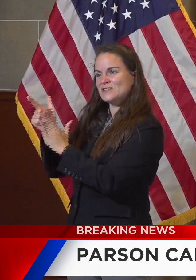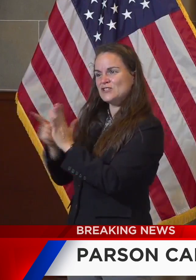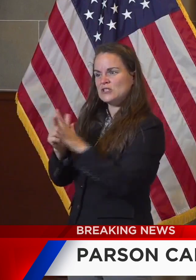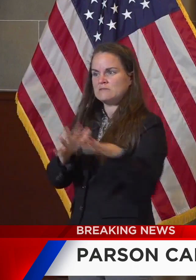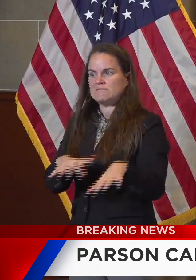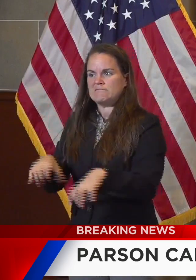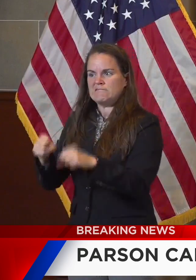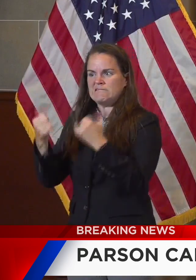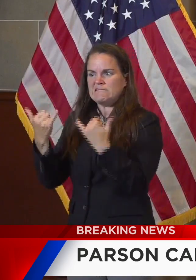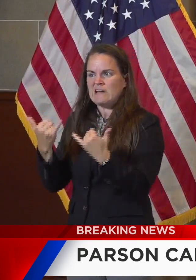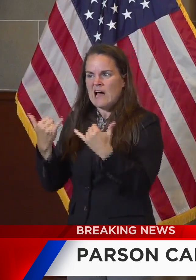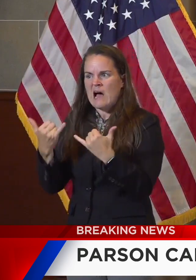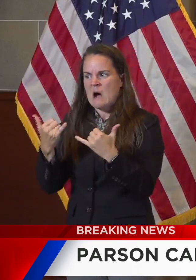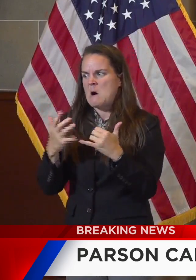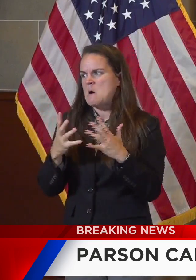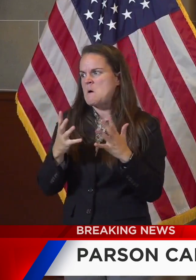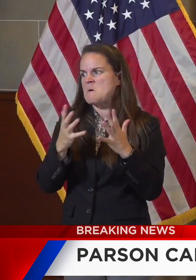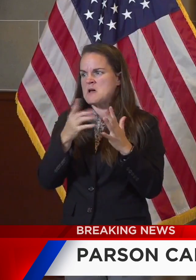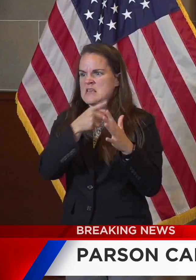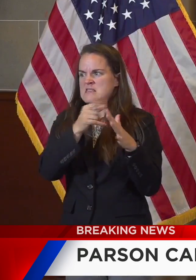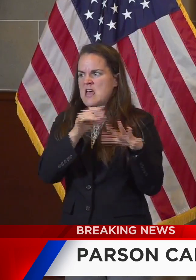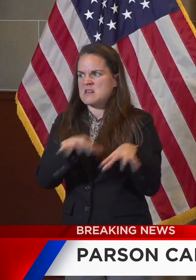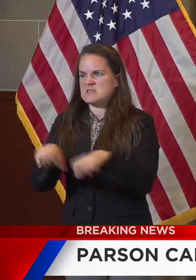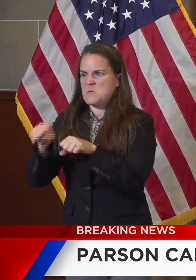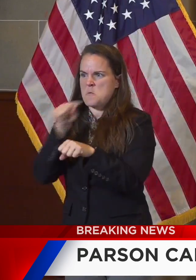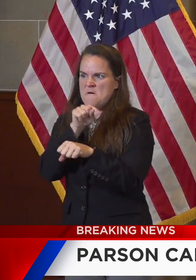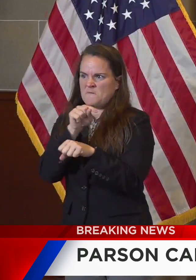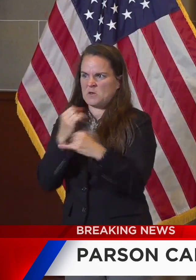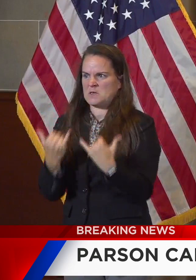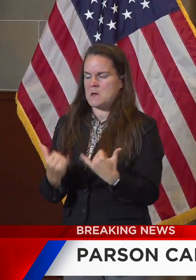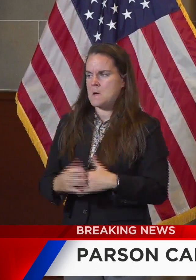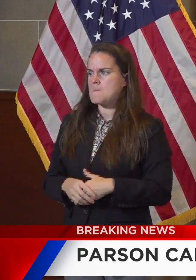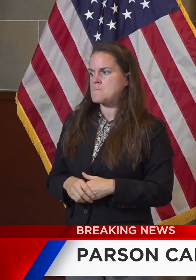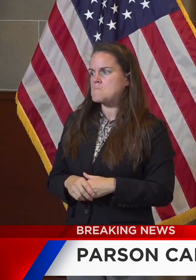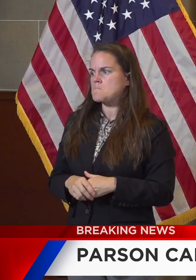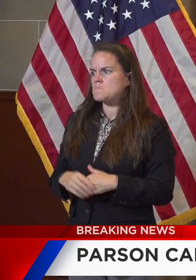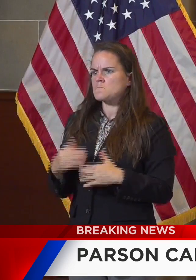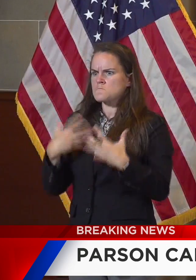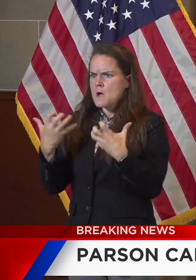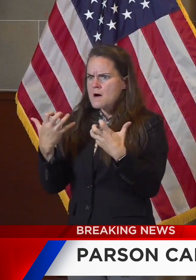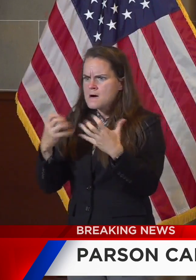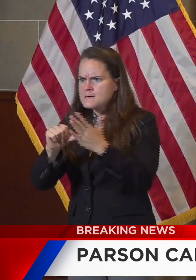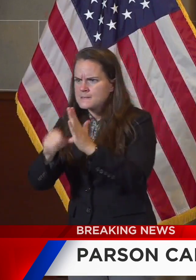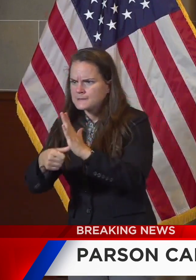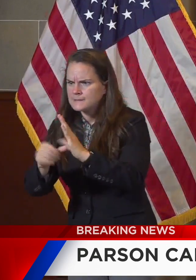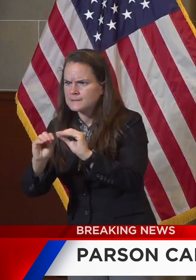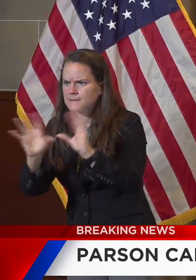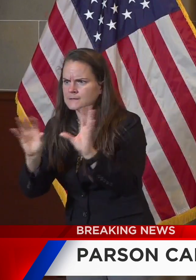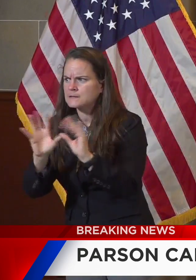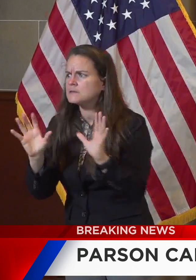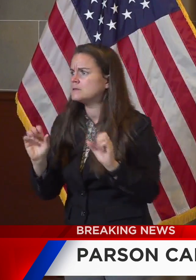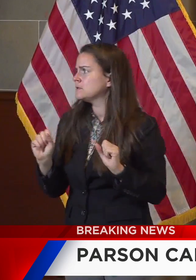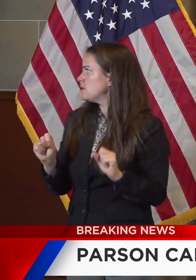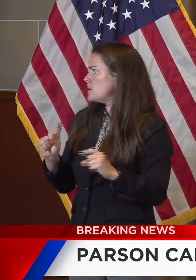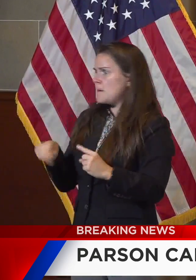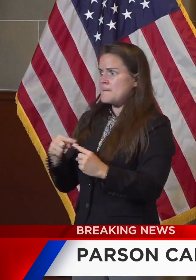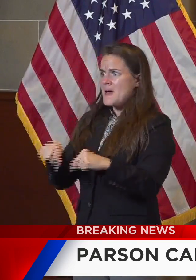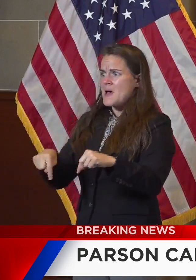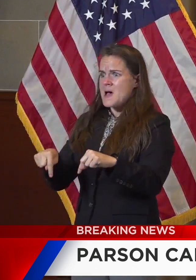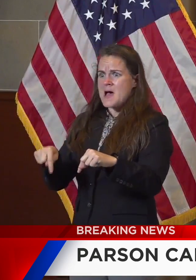not been prosecuted. I want to be clear, this is not about taking away